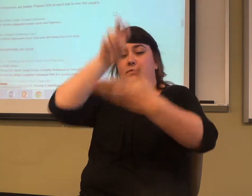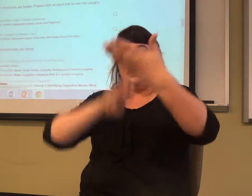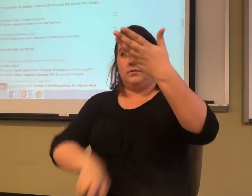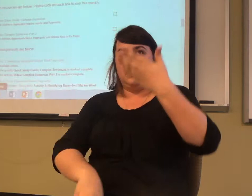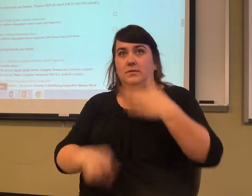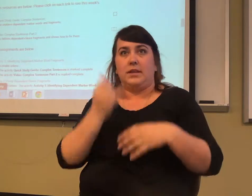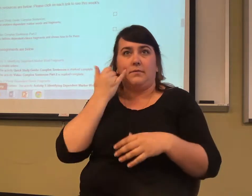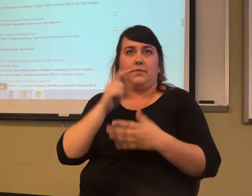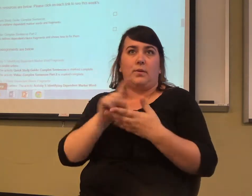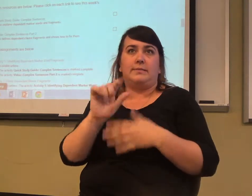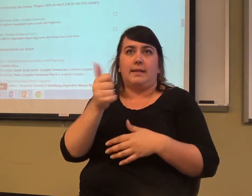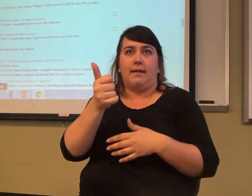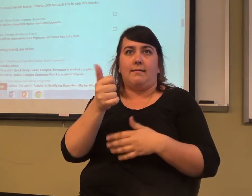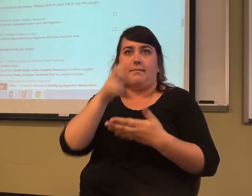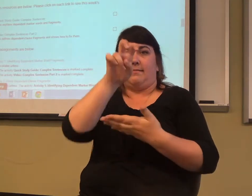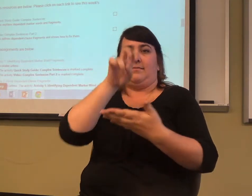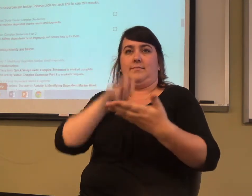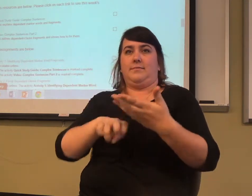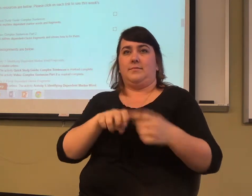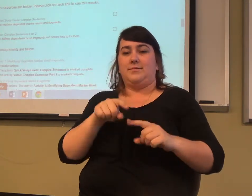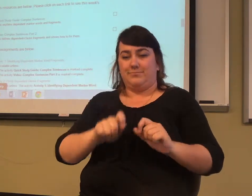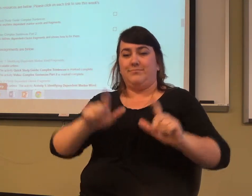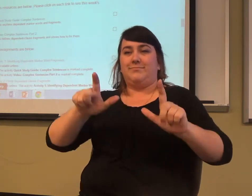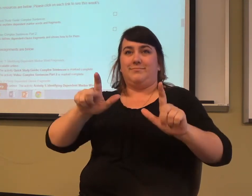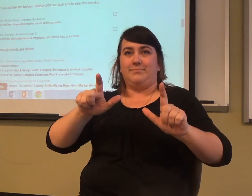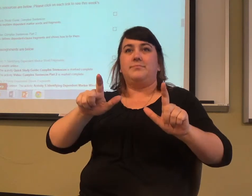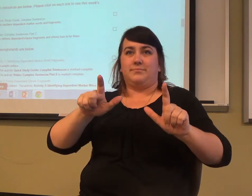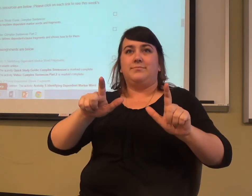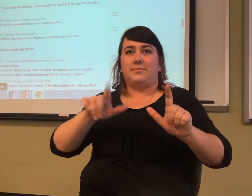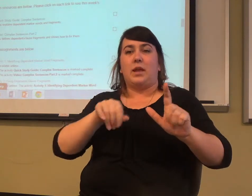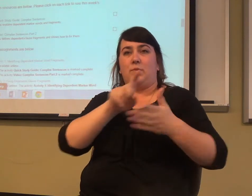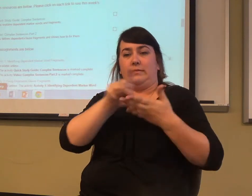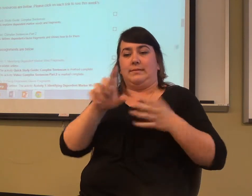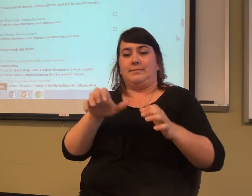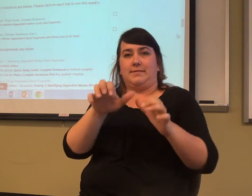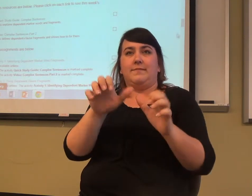10 and it'll take you right to that week's activities. Okay?